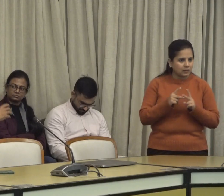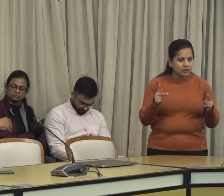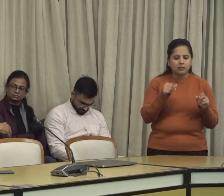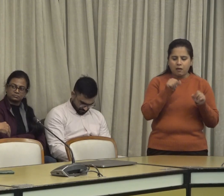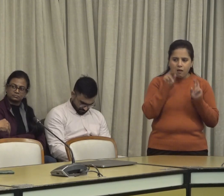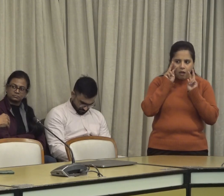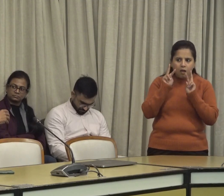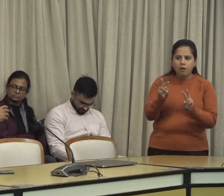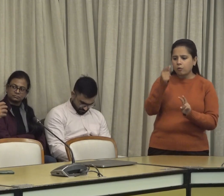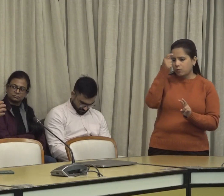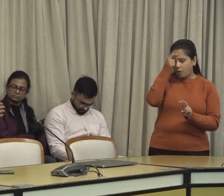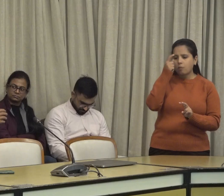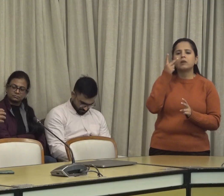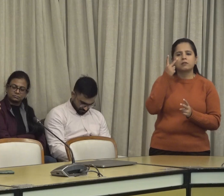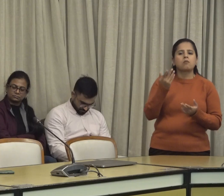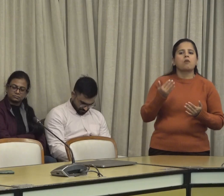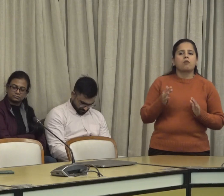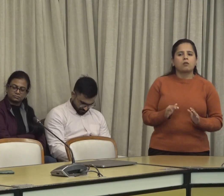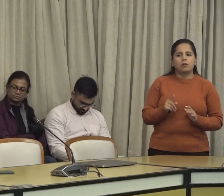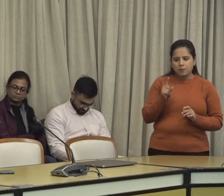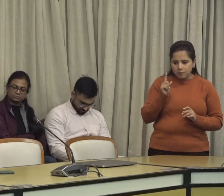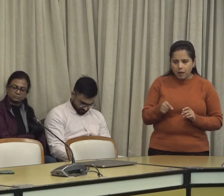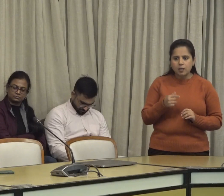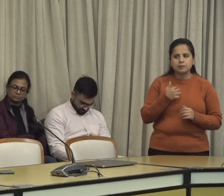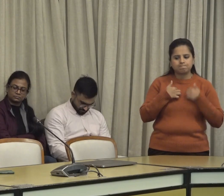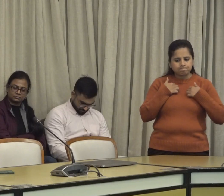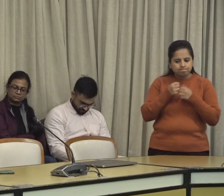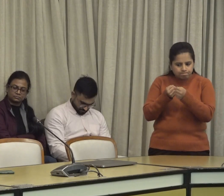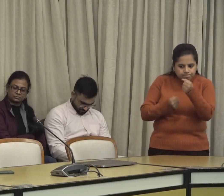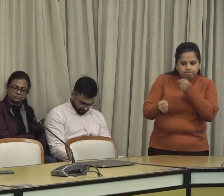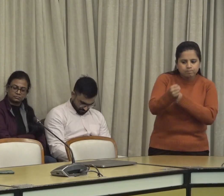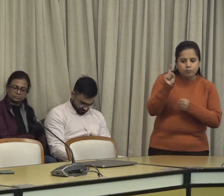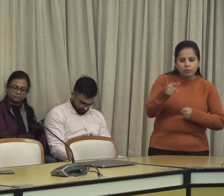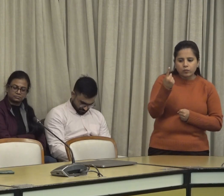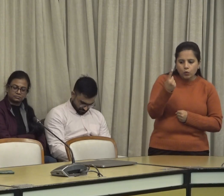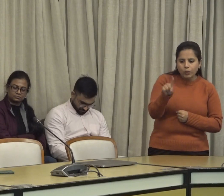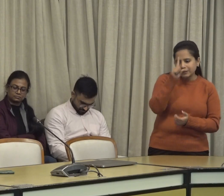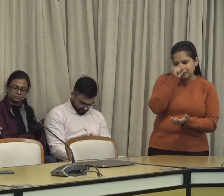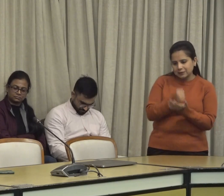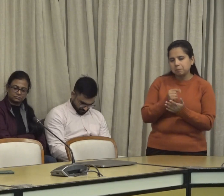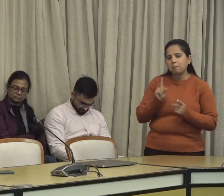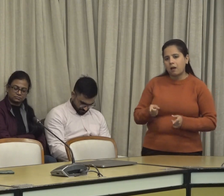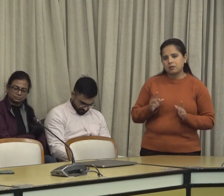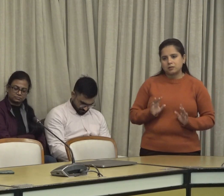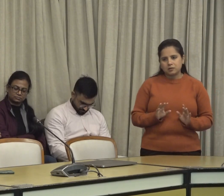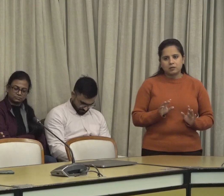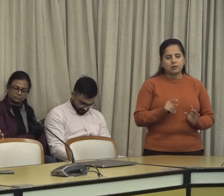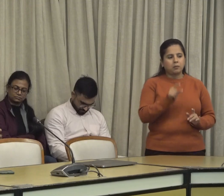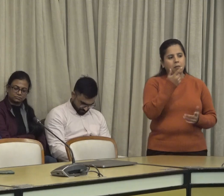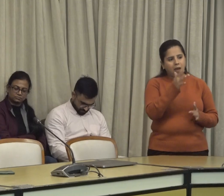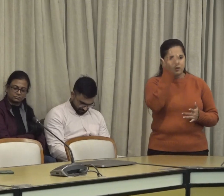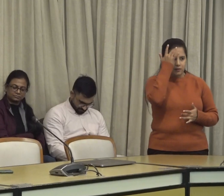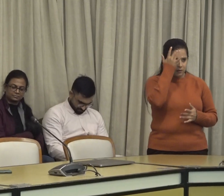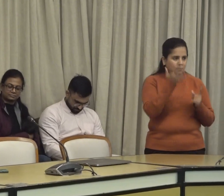can recognize the problem, and it has to become compassionate to make the correct decision in a particular patient.